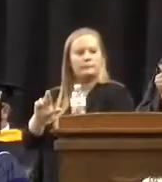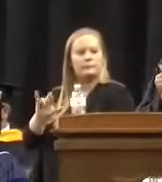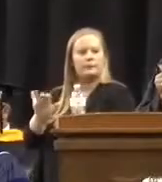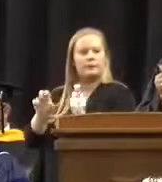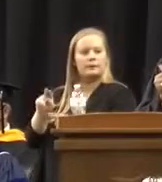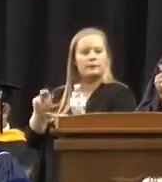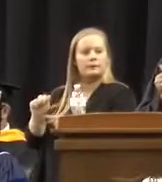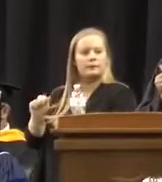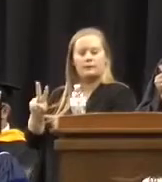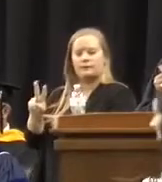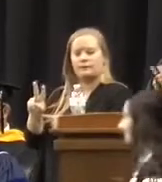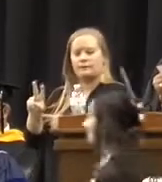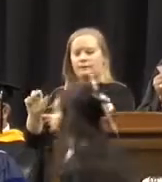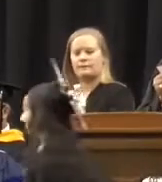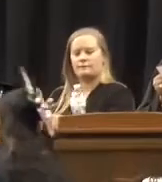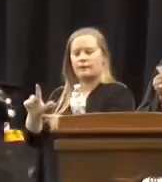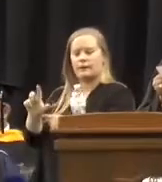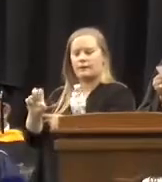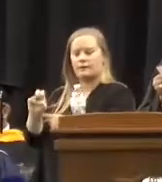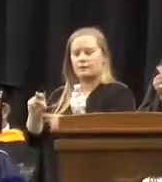Mariana Valenzuela,